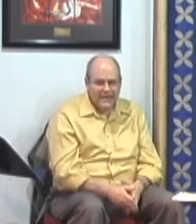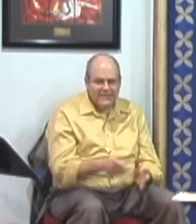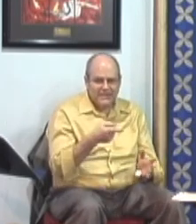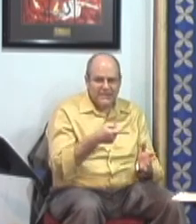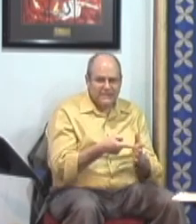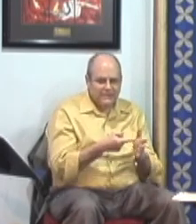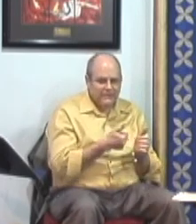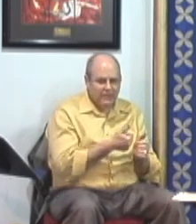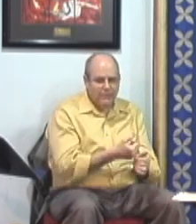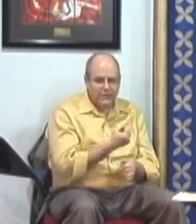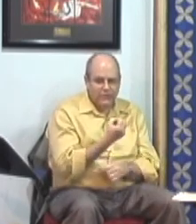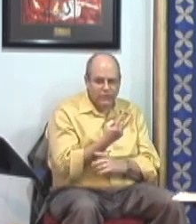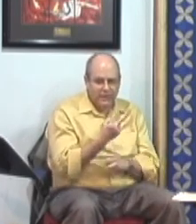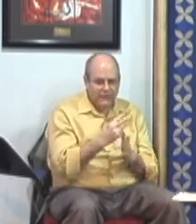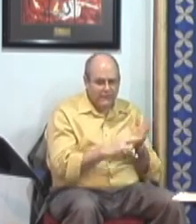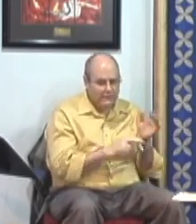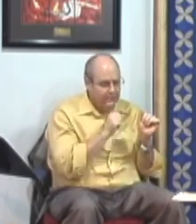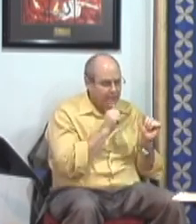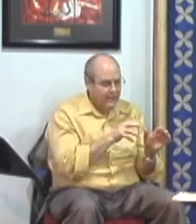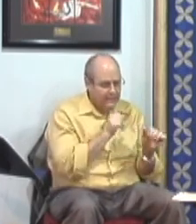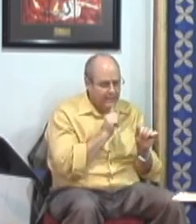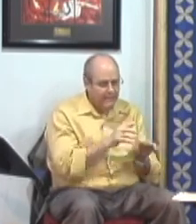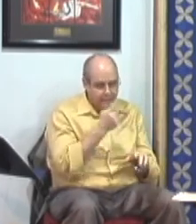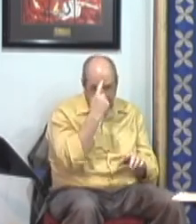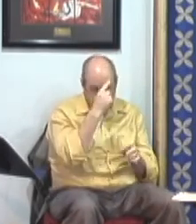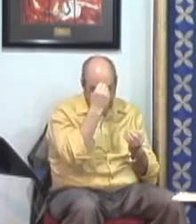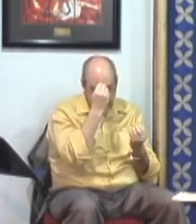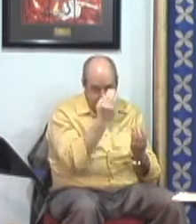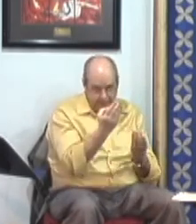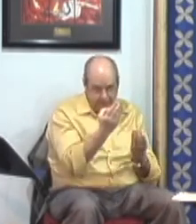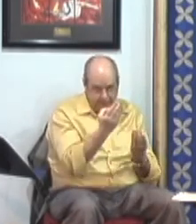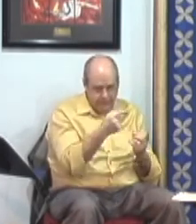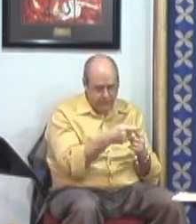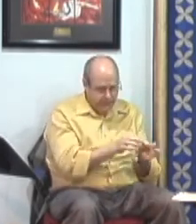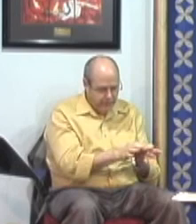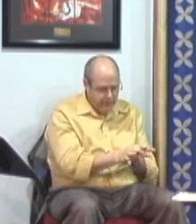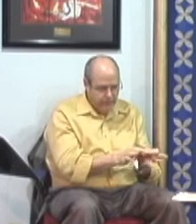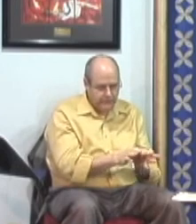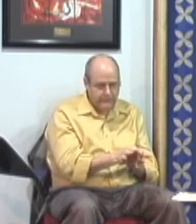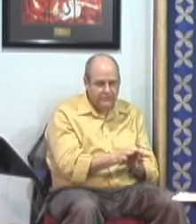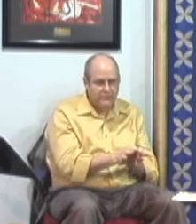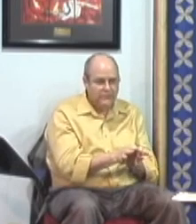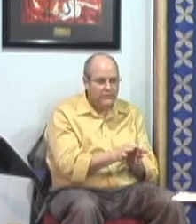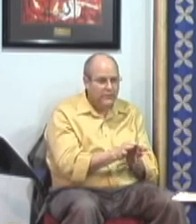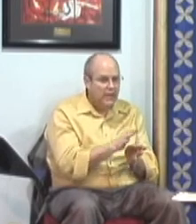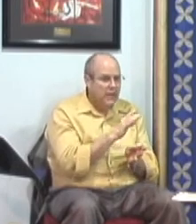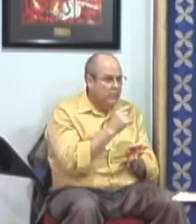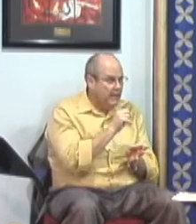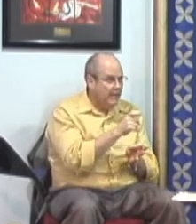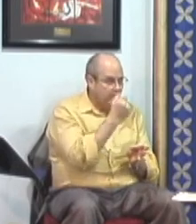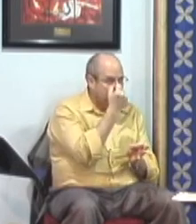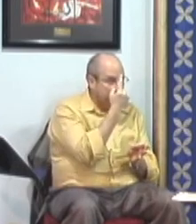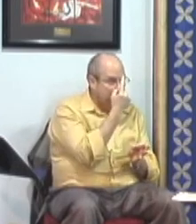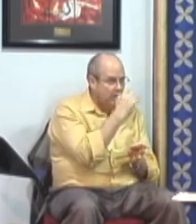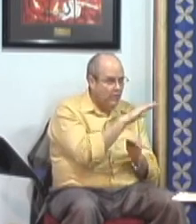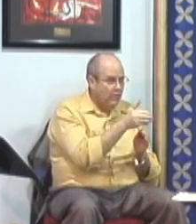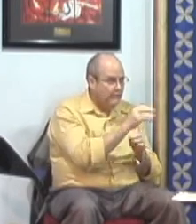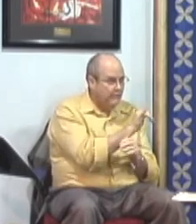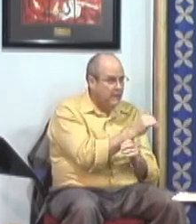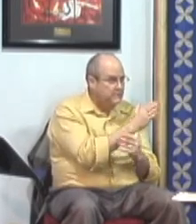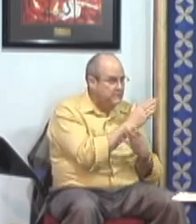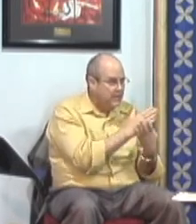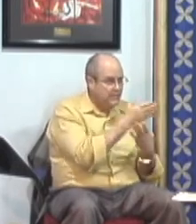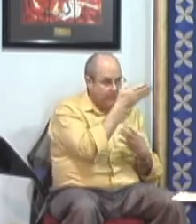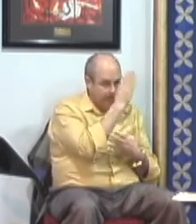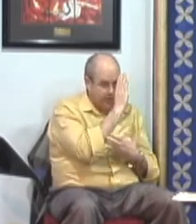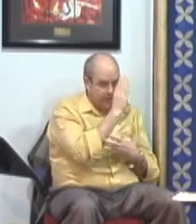that's followed by 12 verses of blessings for obedience to his instruction. And we have to understand, though, that some